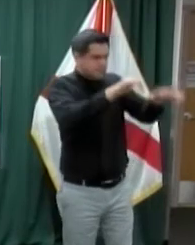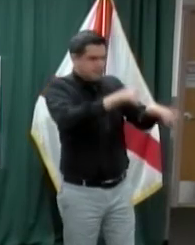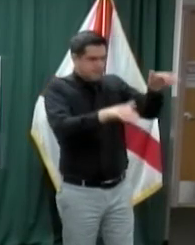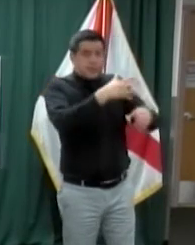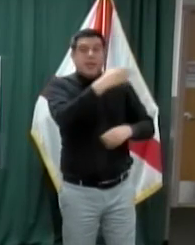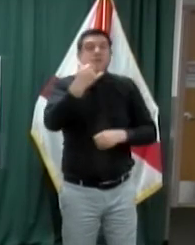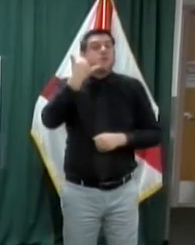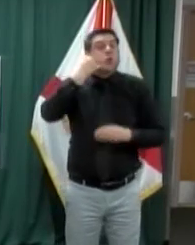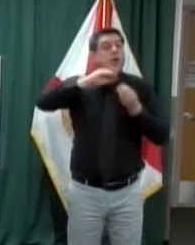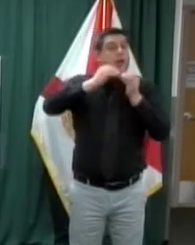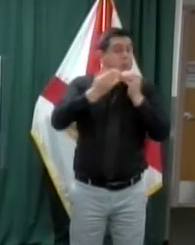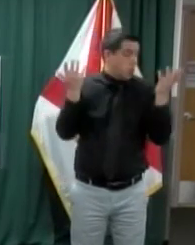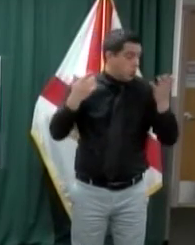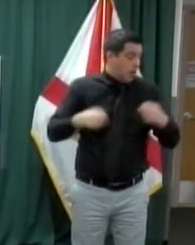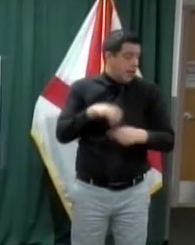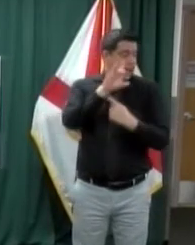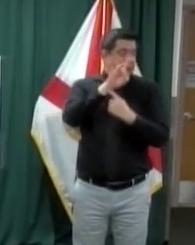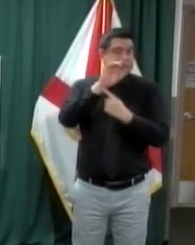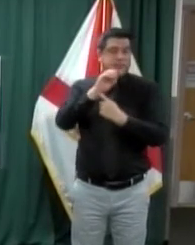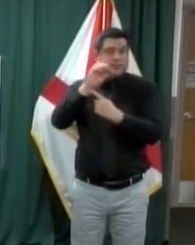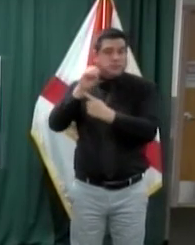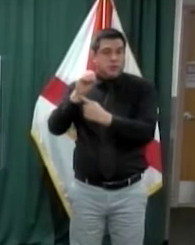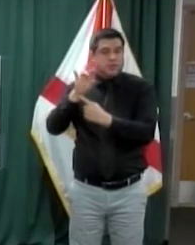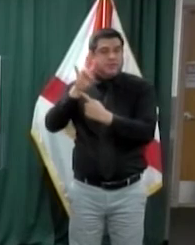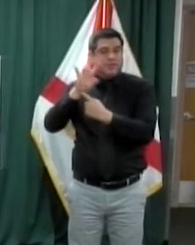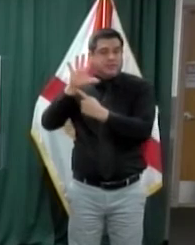Monday through Friday. The number is